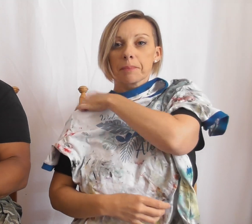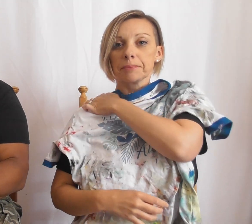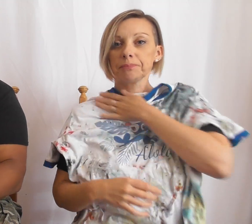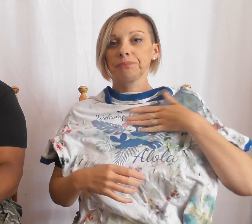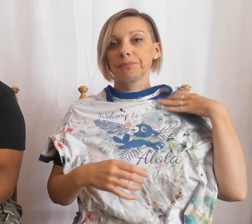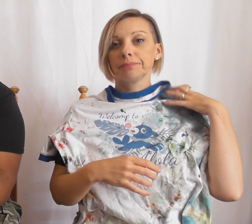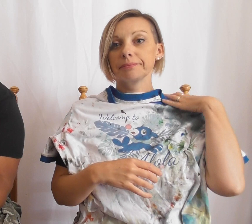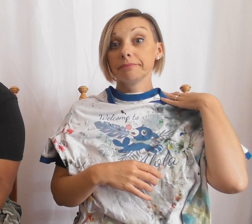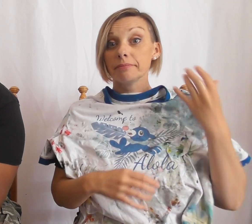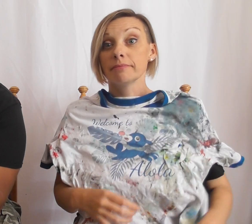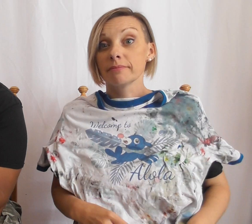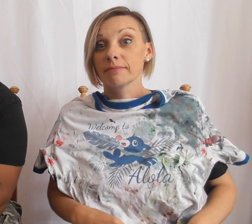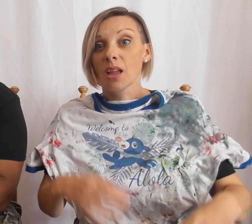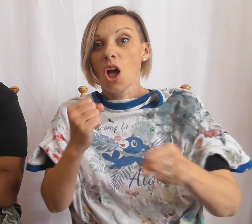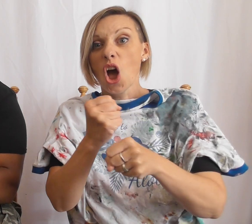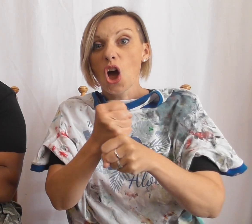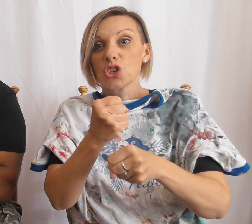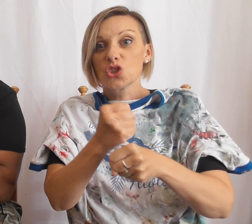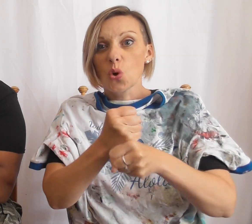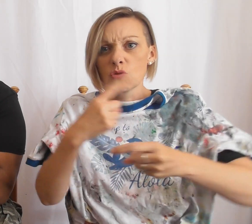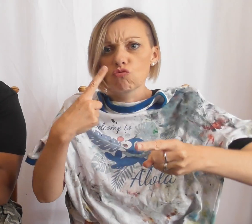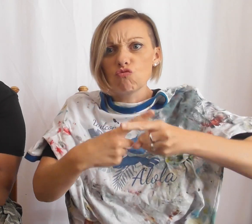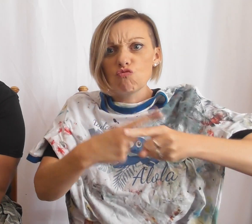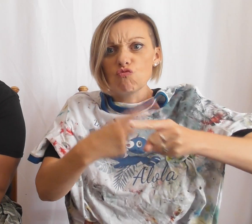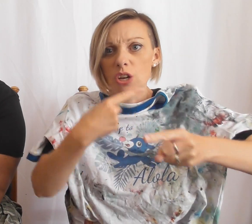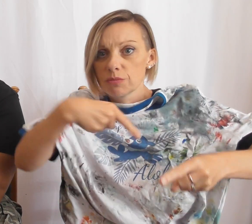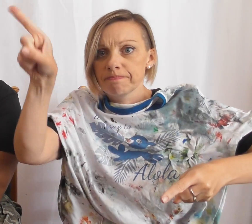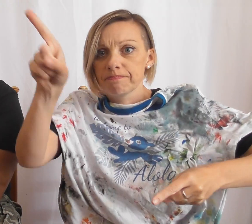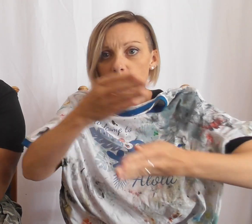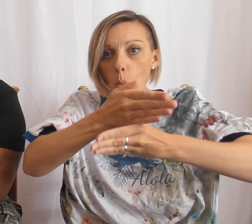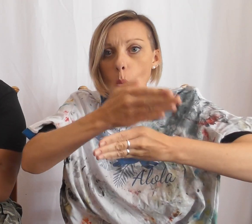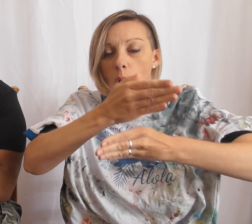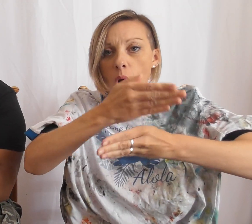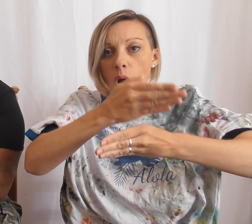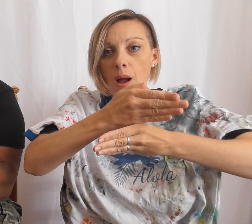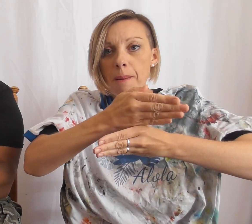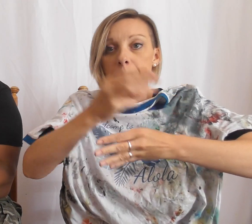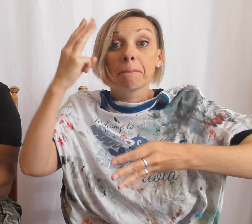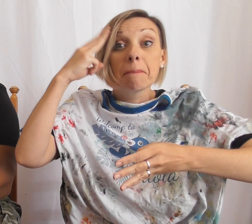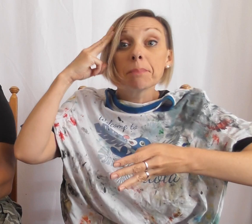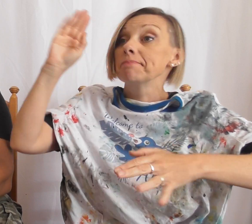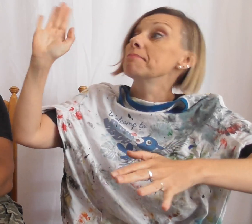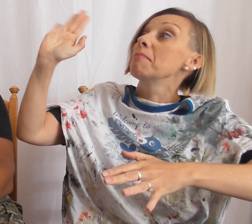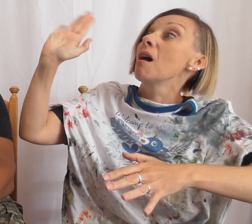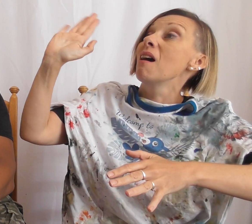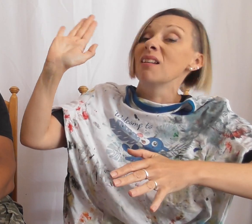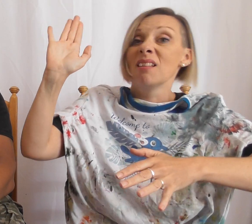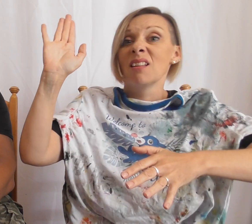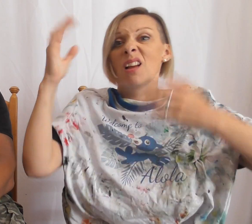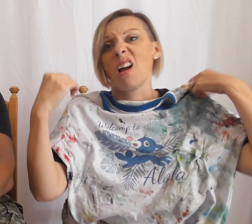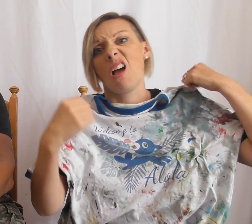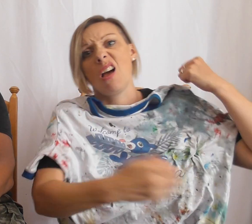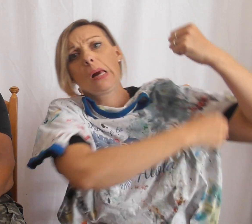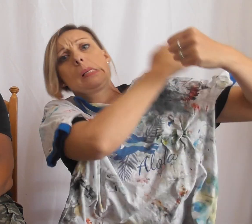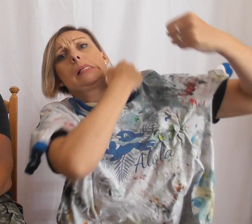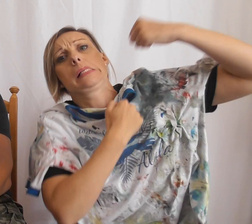there. Right, George is rushing off to work. His mum's seeing him off. He's got half his coat on.